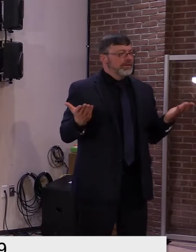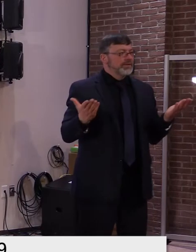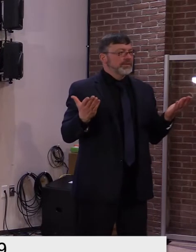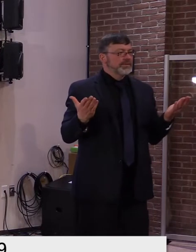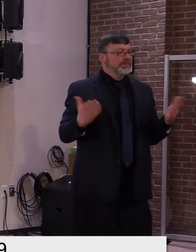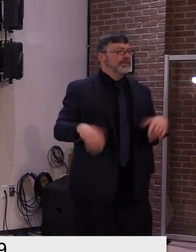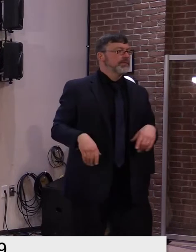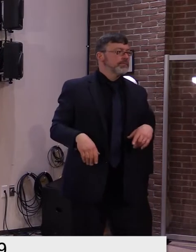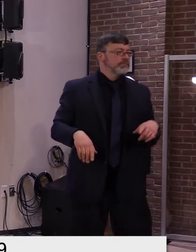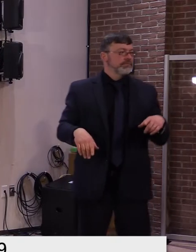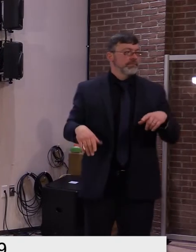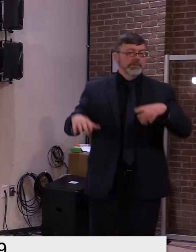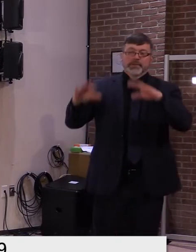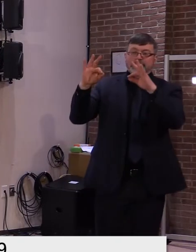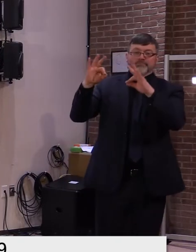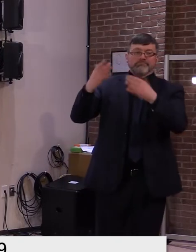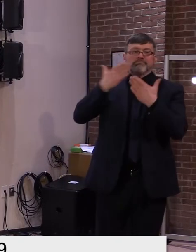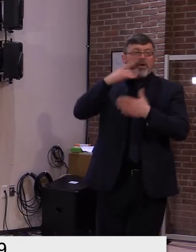Lisa, the Valley Reporter.